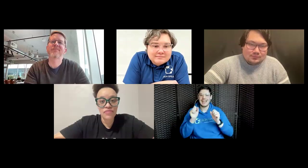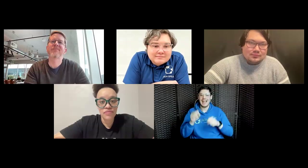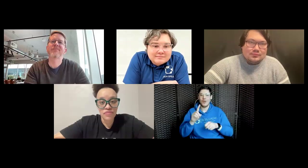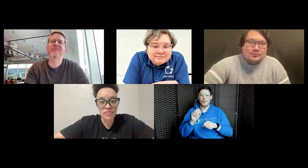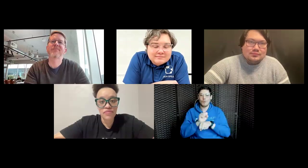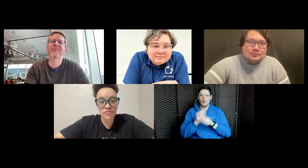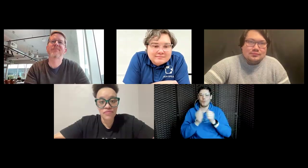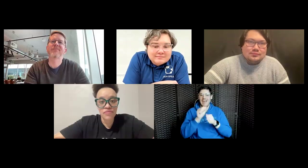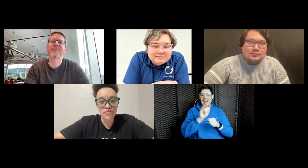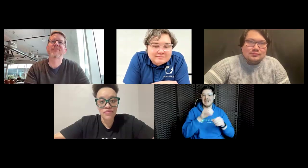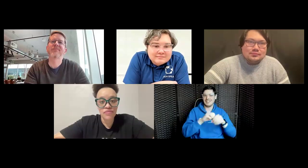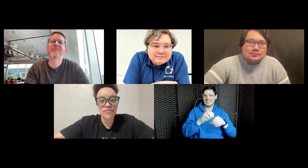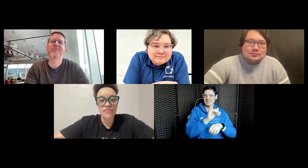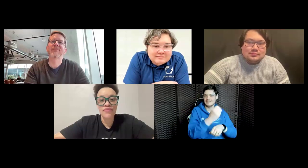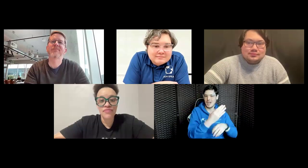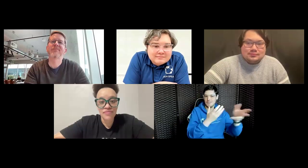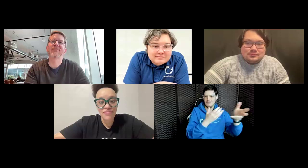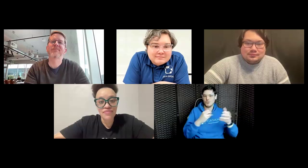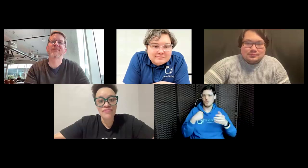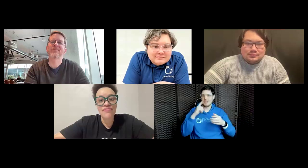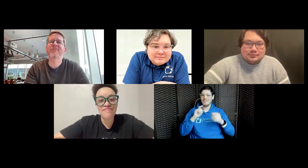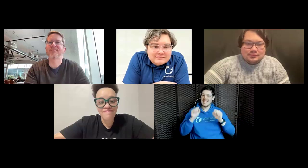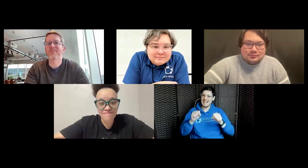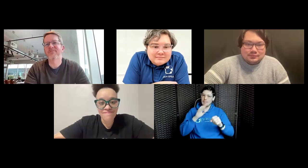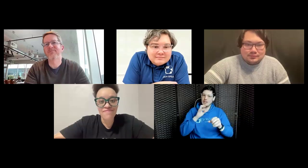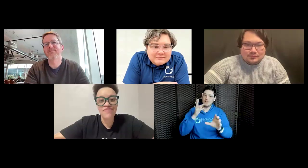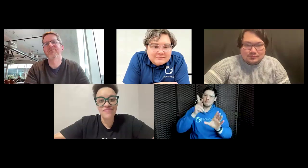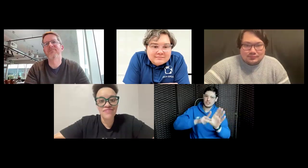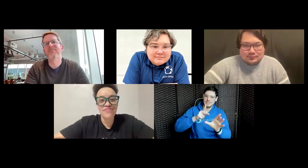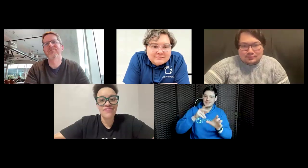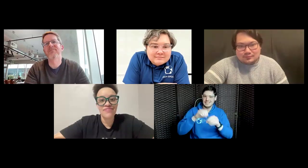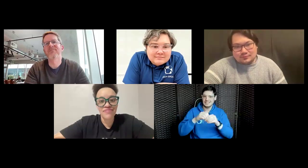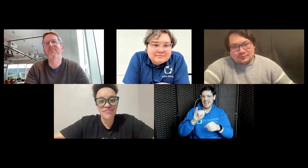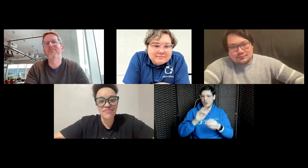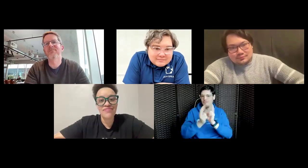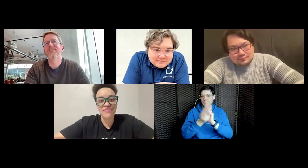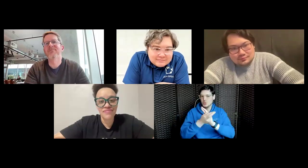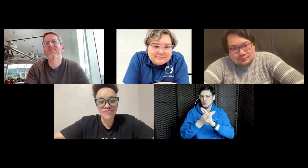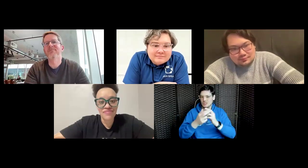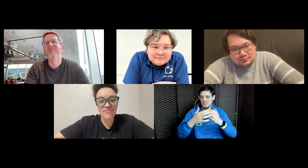to interact with AI and who work with AI within the job field, we're just seeing more